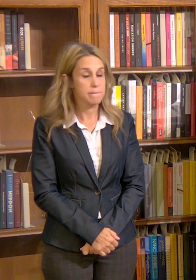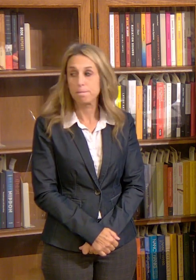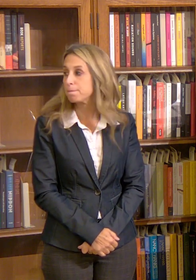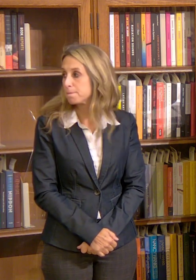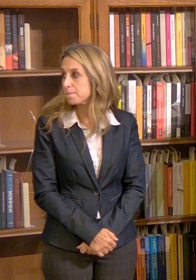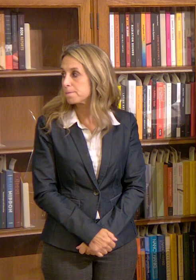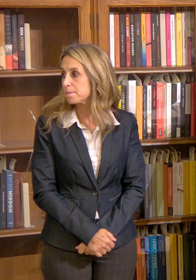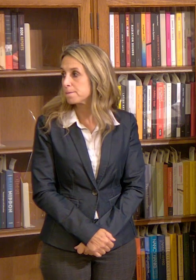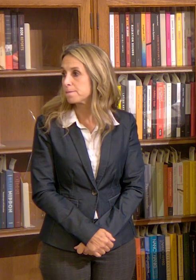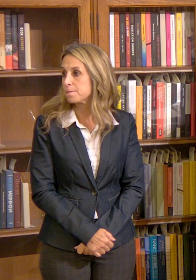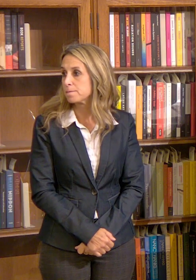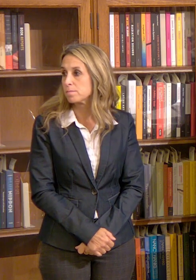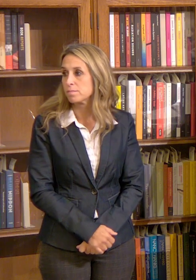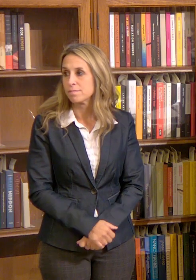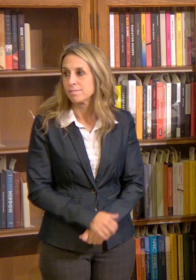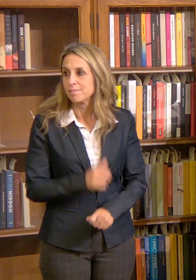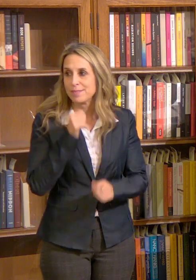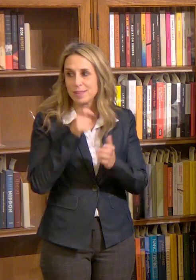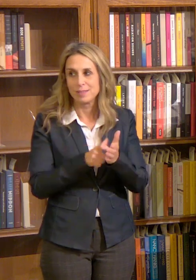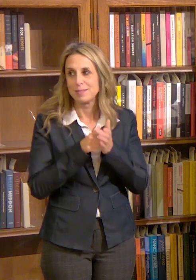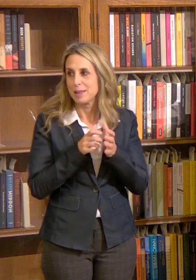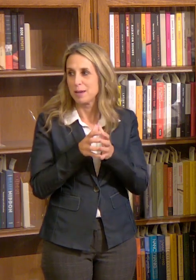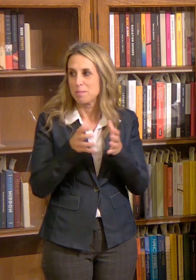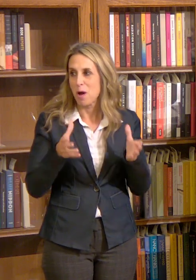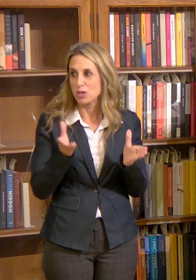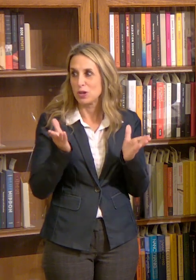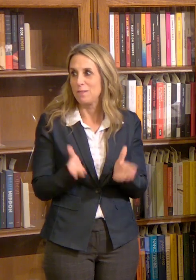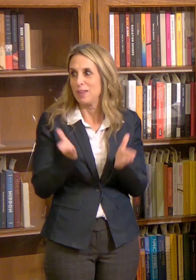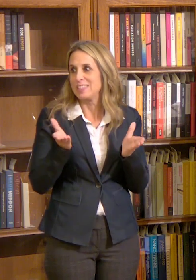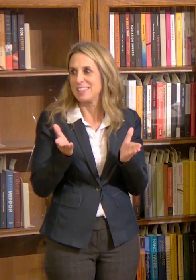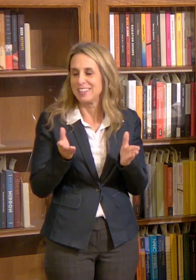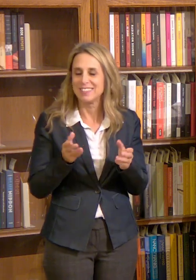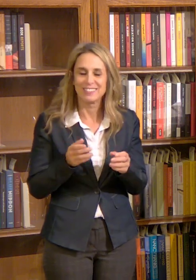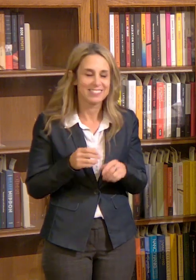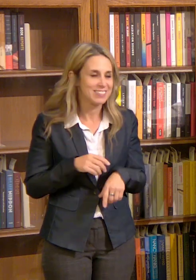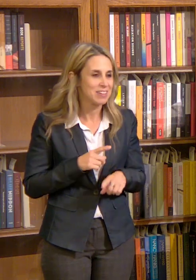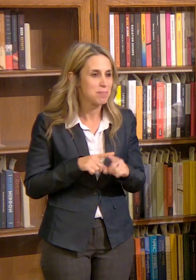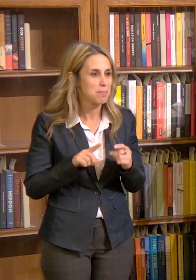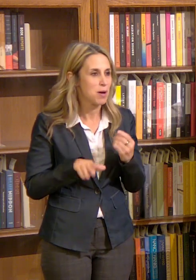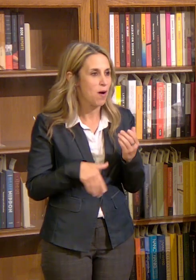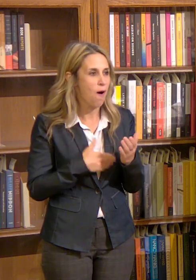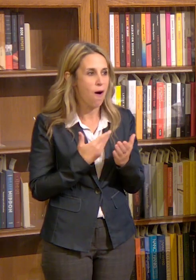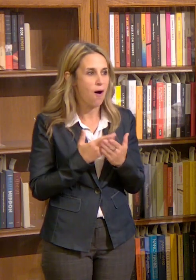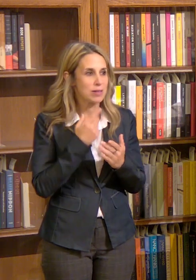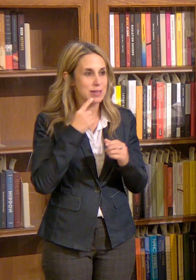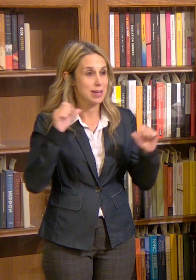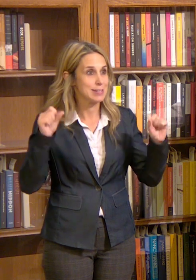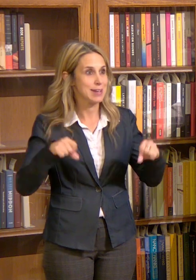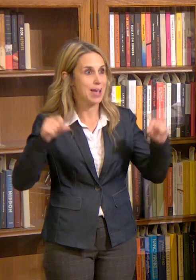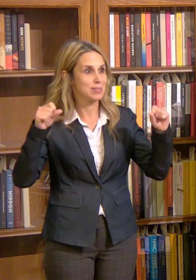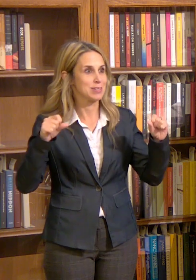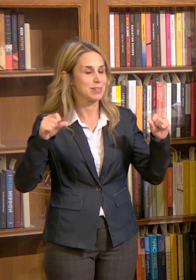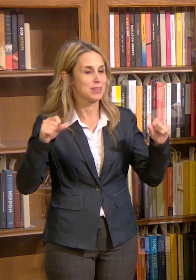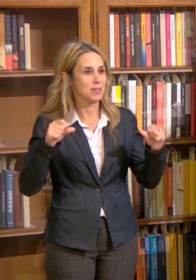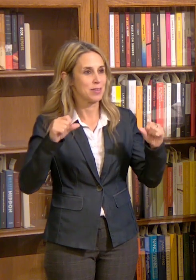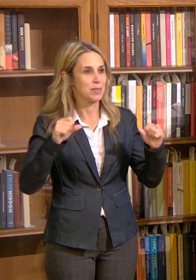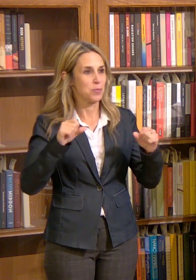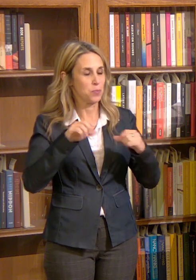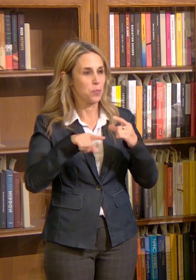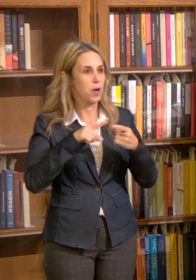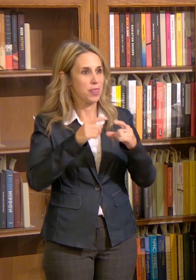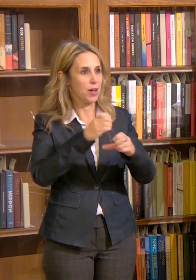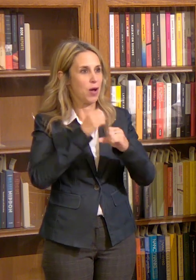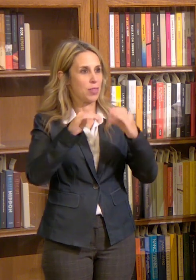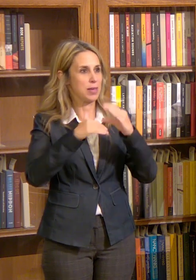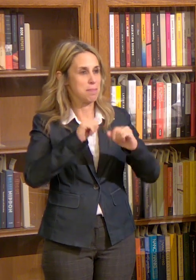days it didn't take much convincing but all of them enthusiastically said yes when the first email hit their